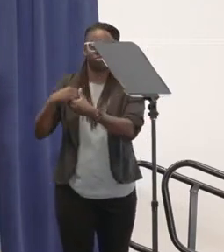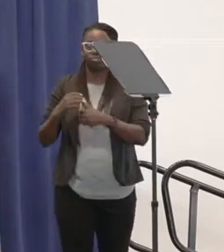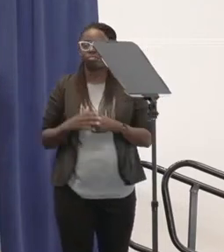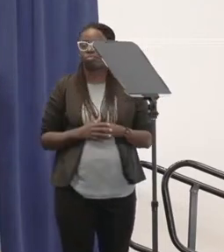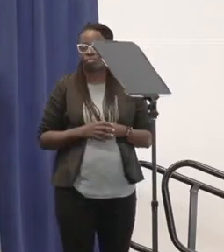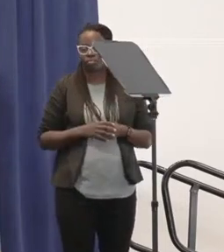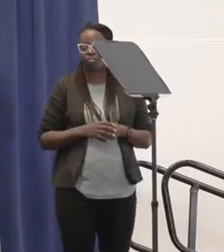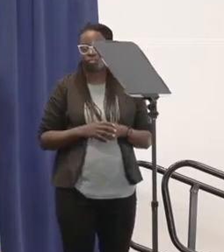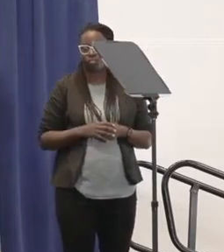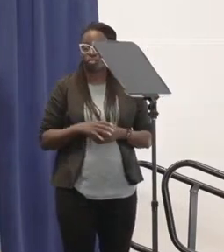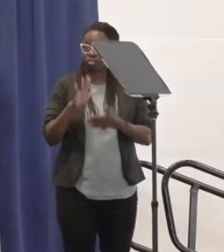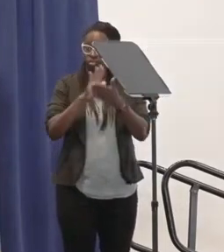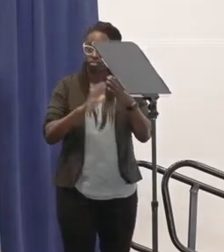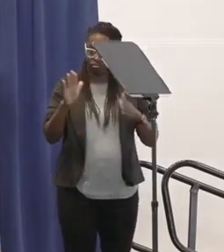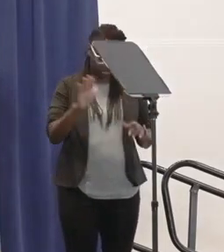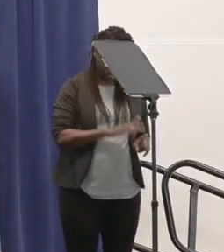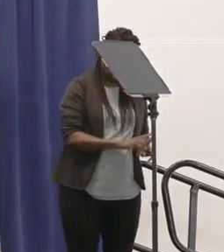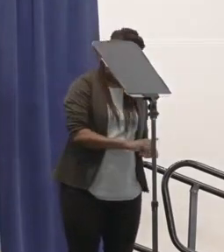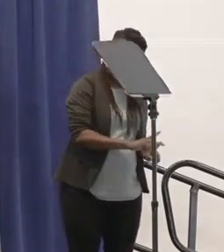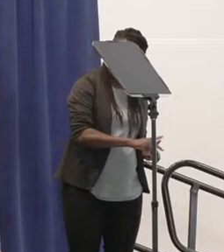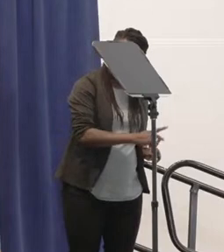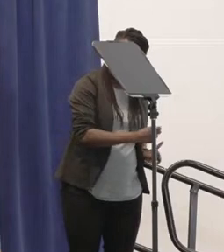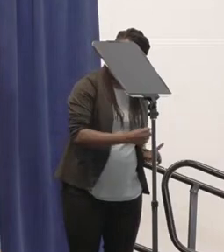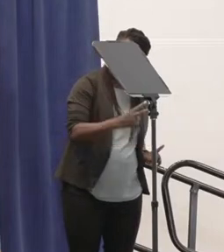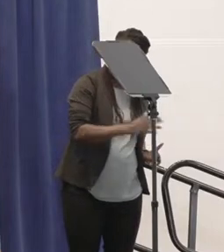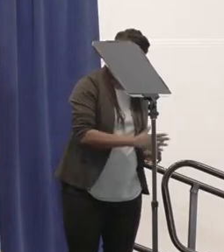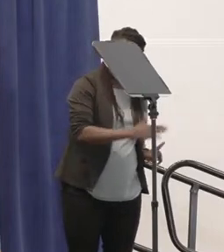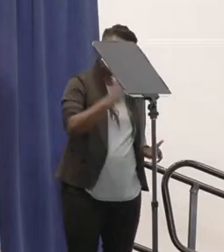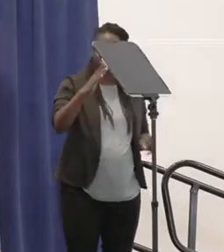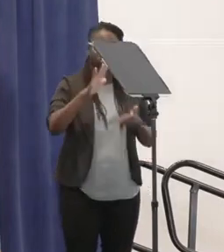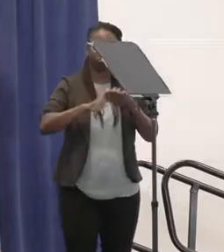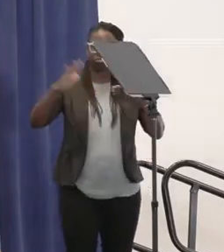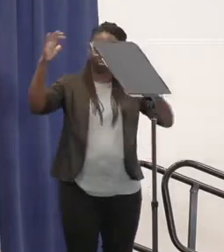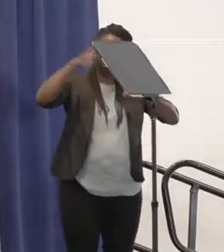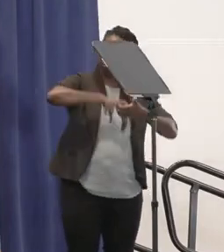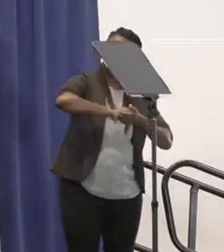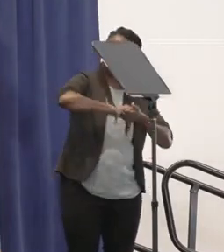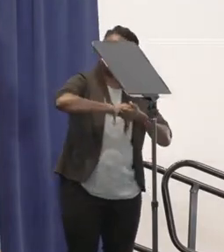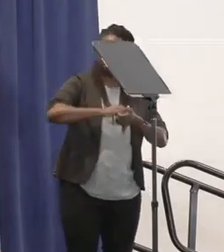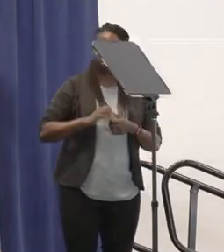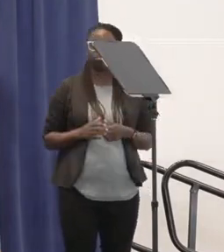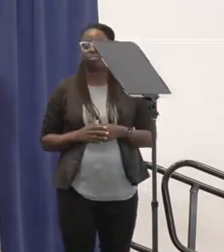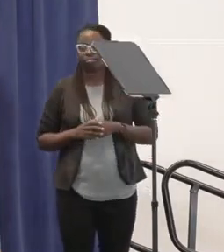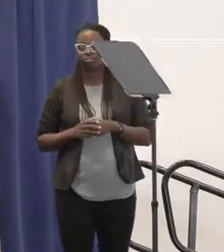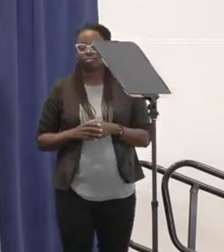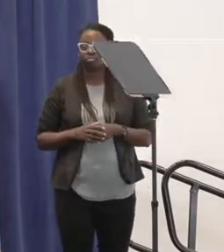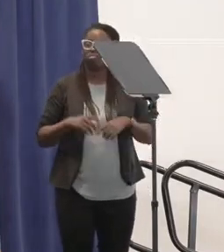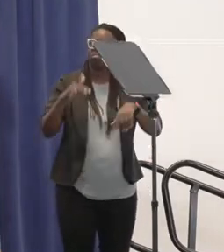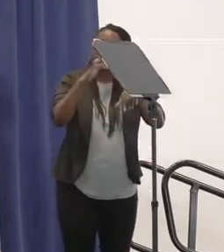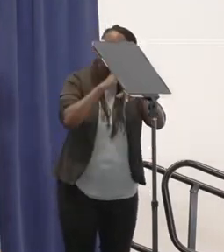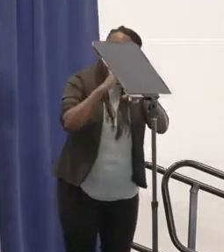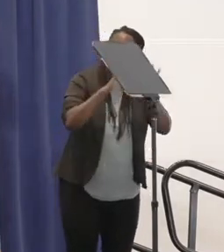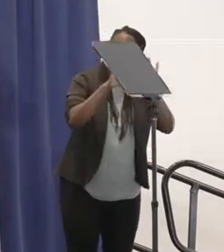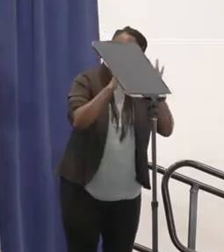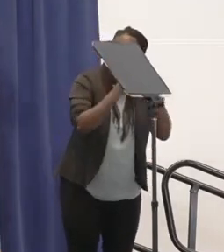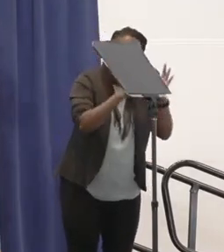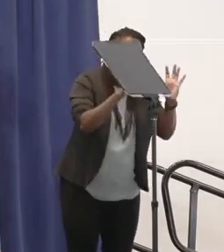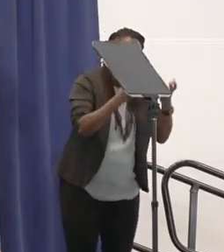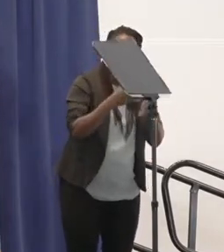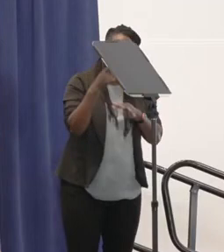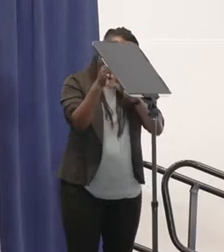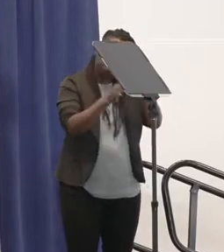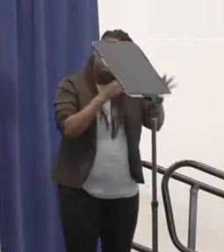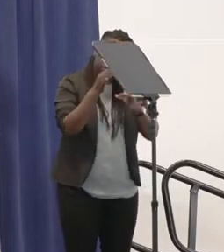partnerships. You can provide planning resources to students and their families, and so much more. These guidelines are